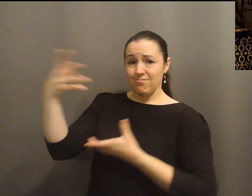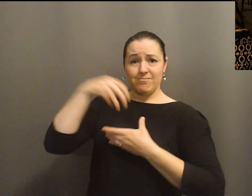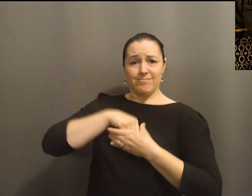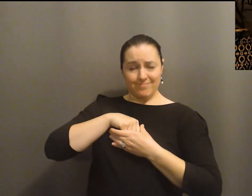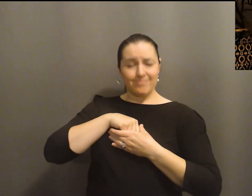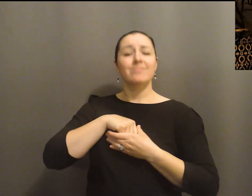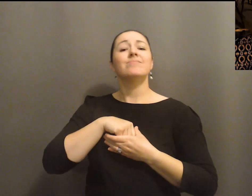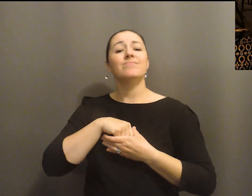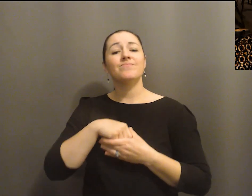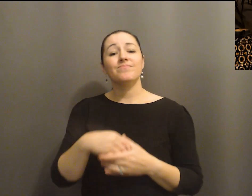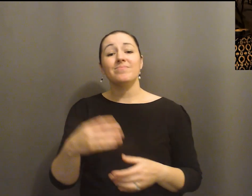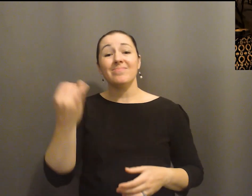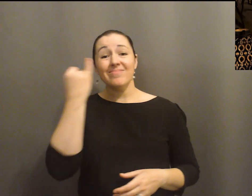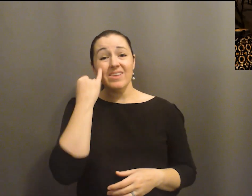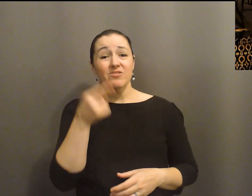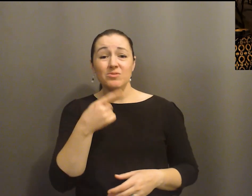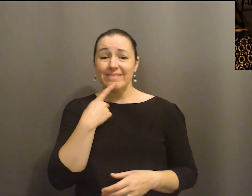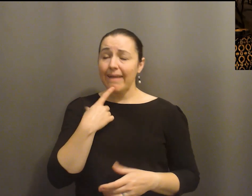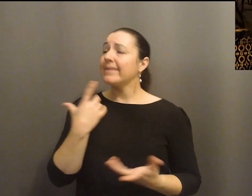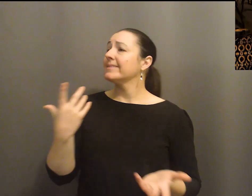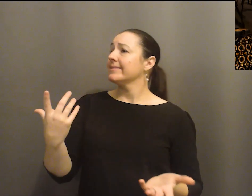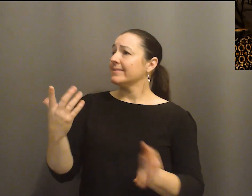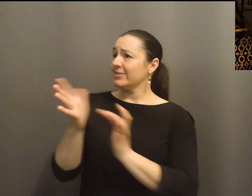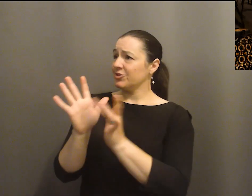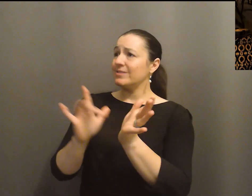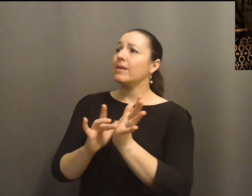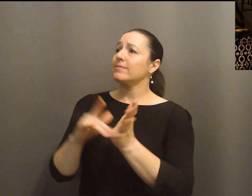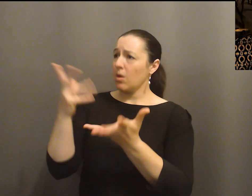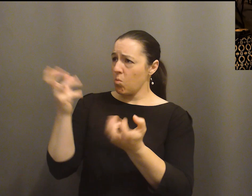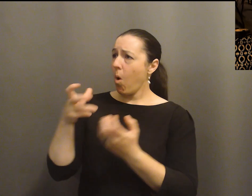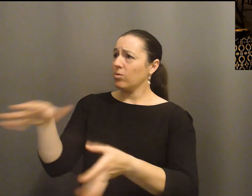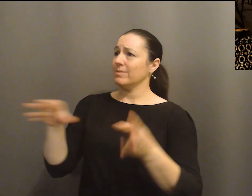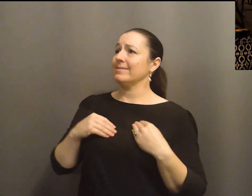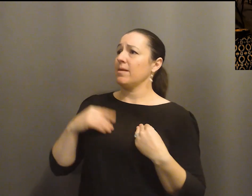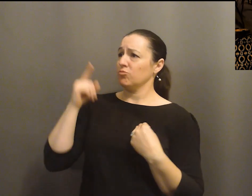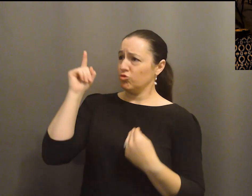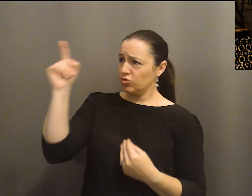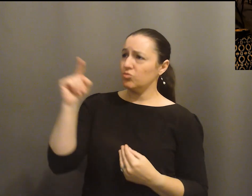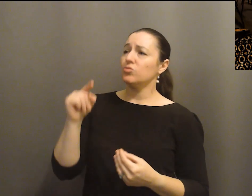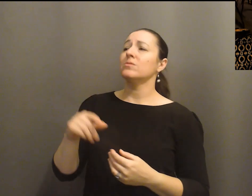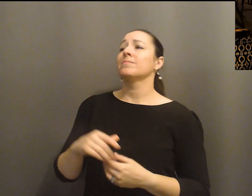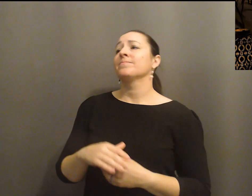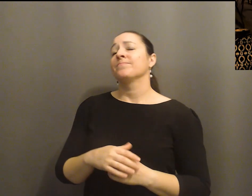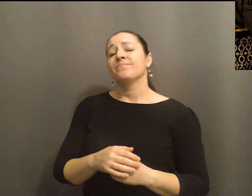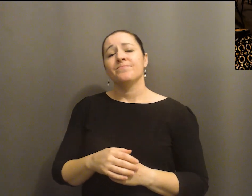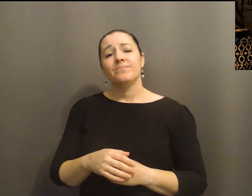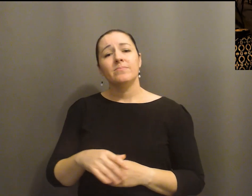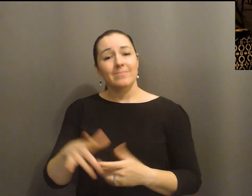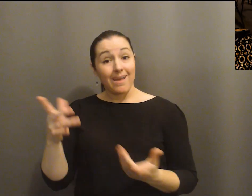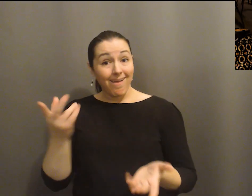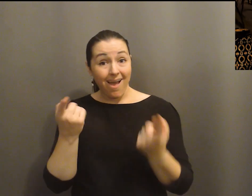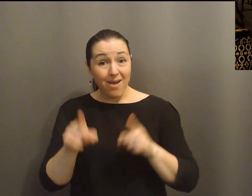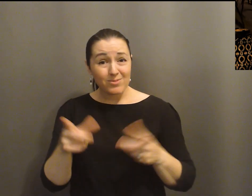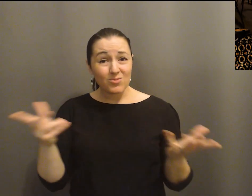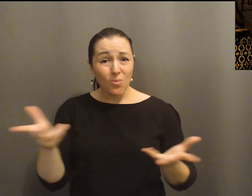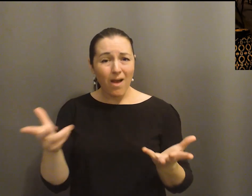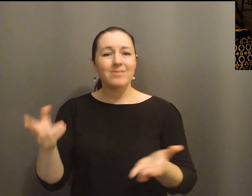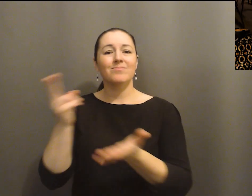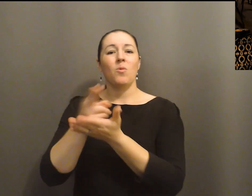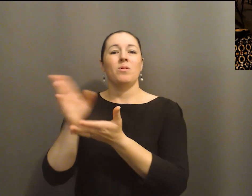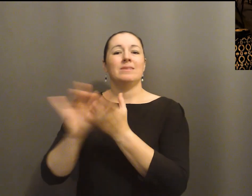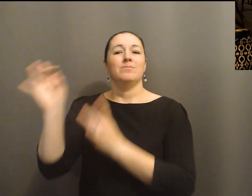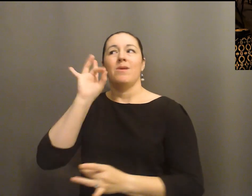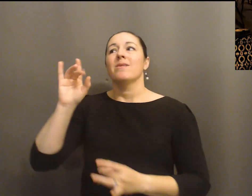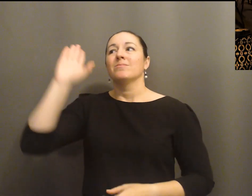we say Jesus I want to follow you And accept your forgiveness For my sin We are then given By Jesus The very person Of the Holy Spirit To dwell within